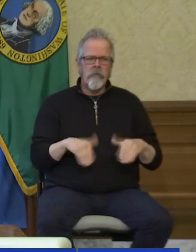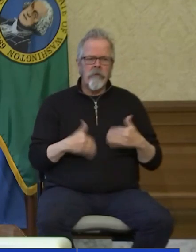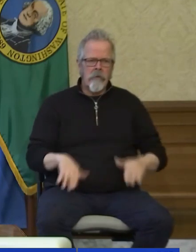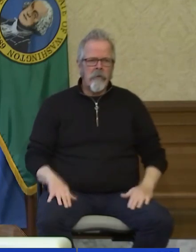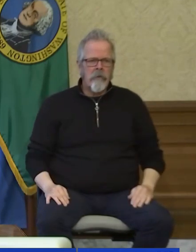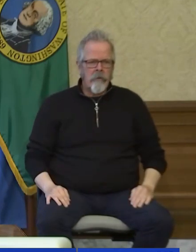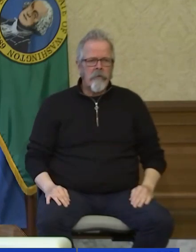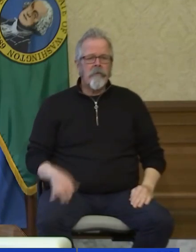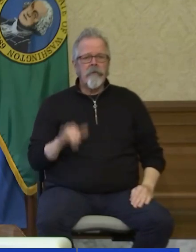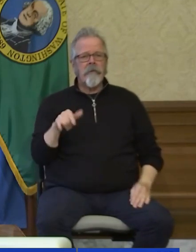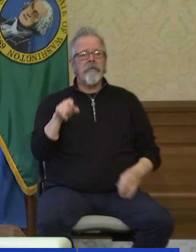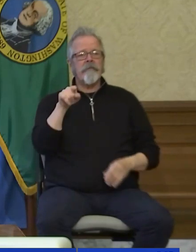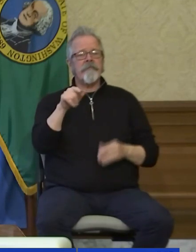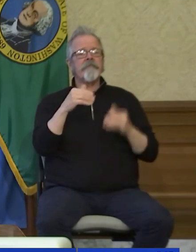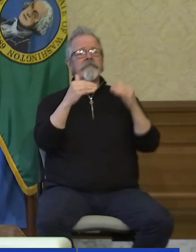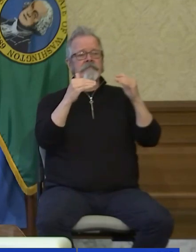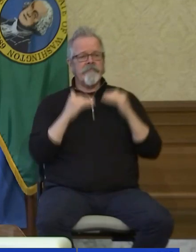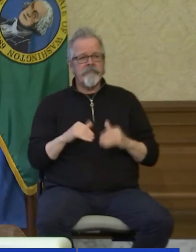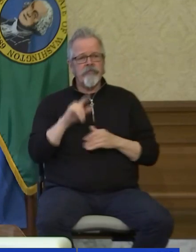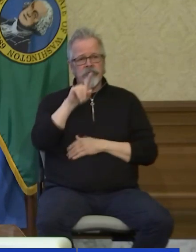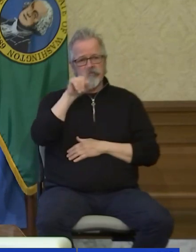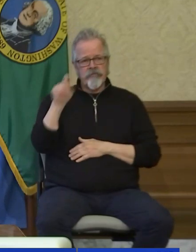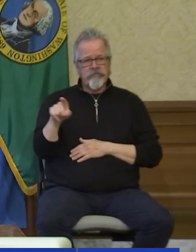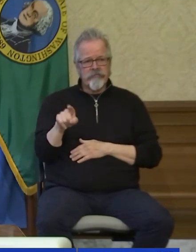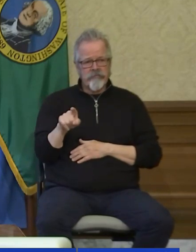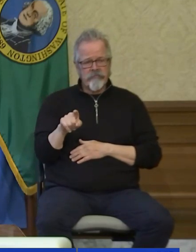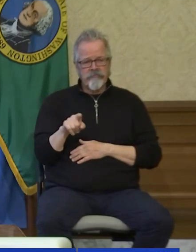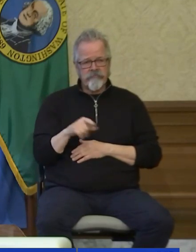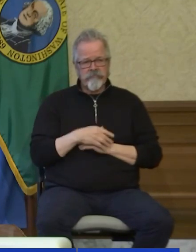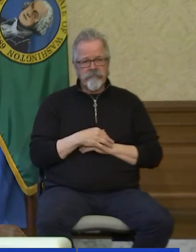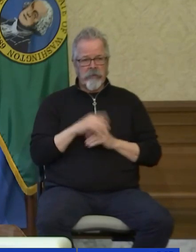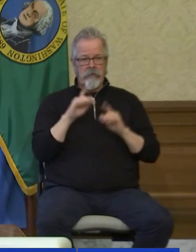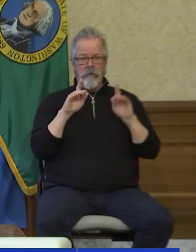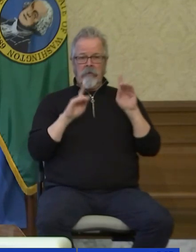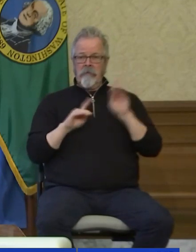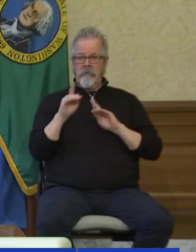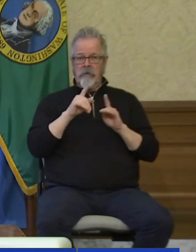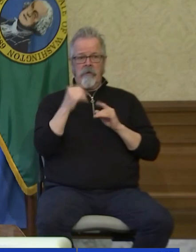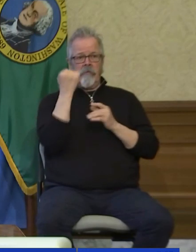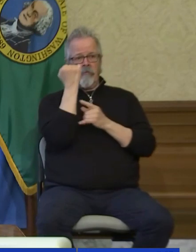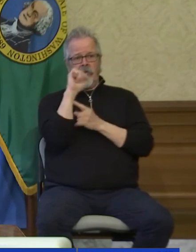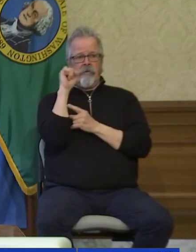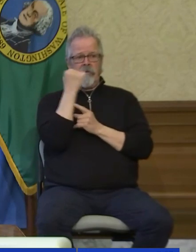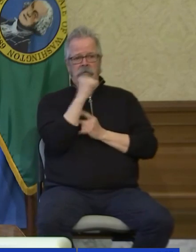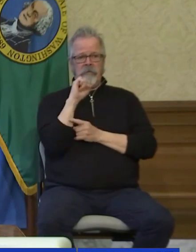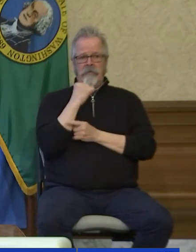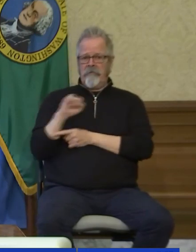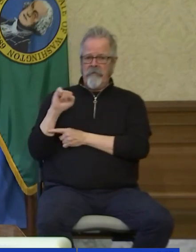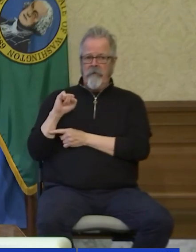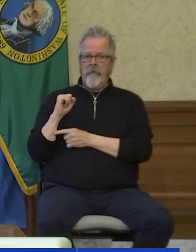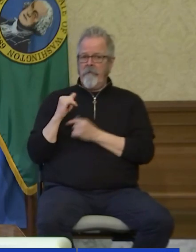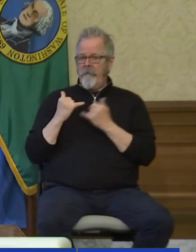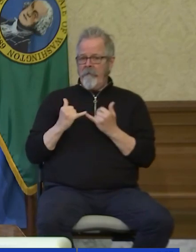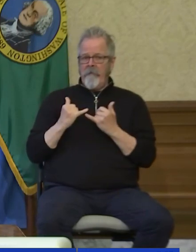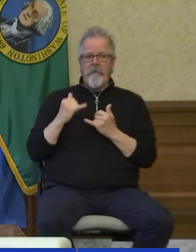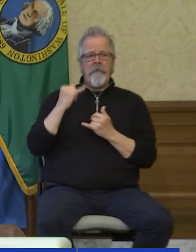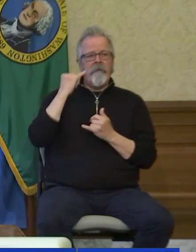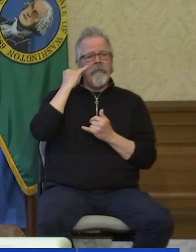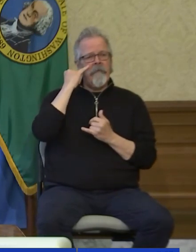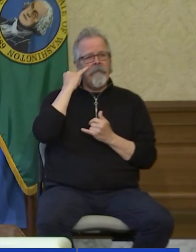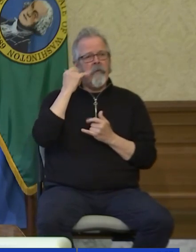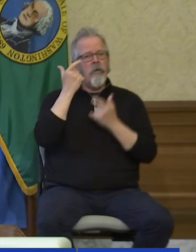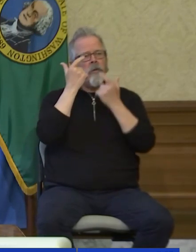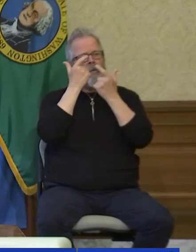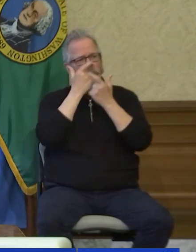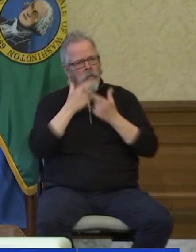You're right now. What are you going to do if there's a mass uprising against this? Well, that just hasn't happened, and